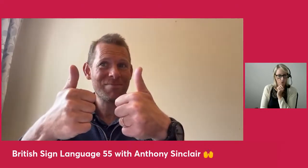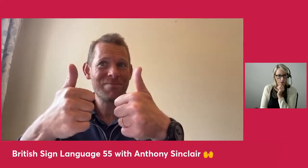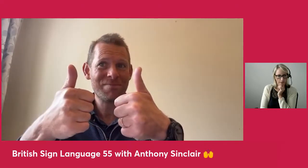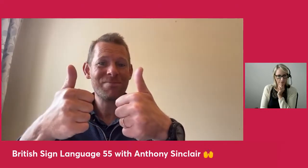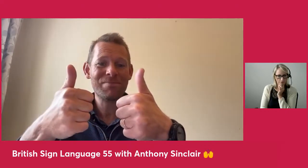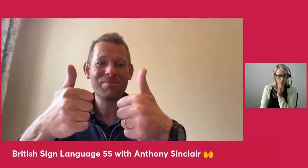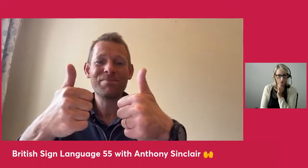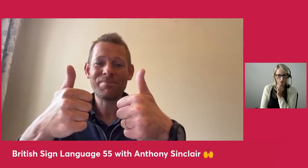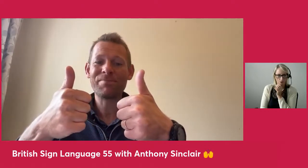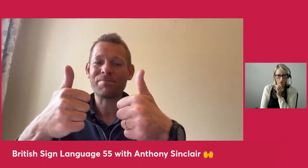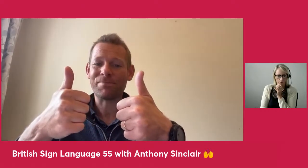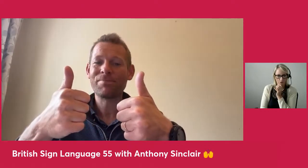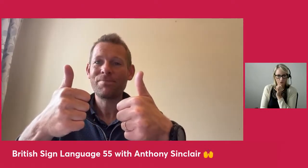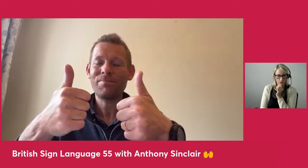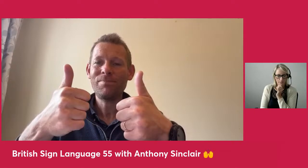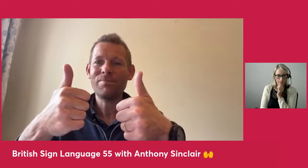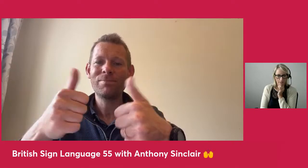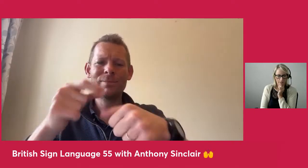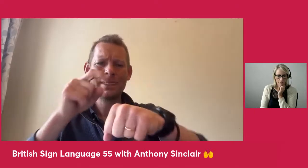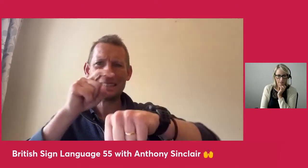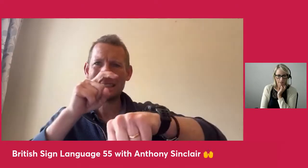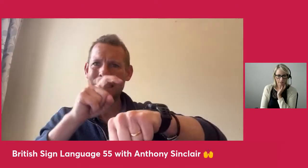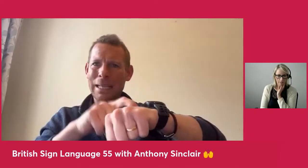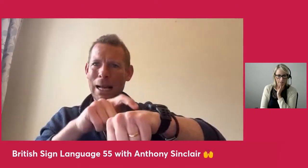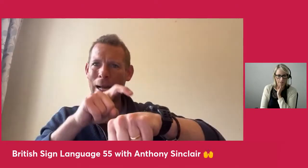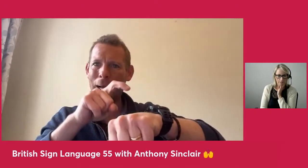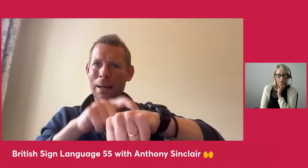are you well or how are you,